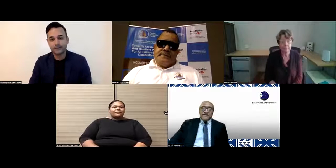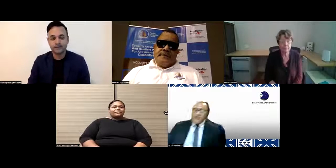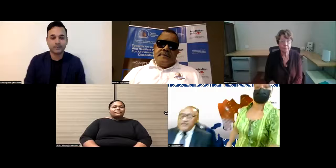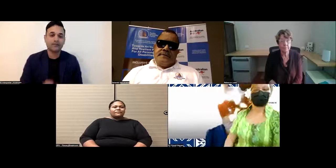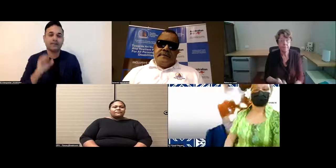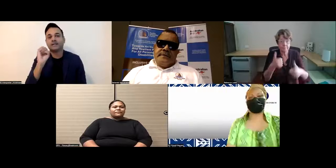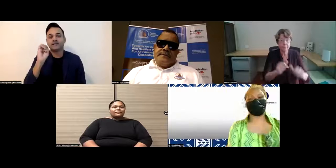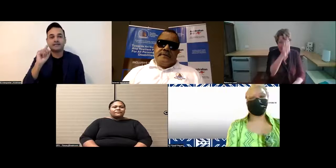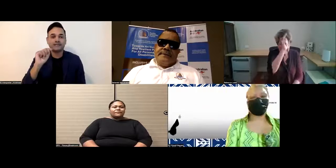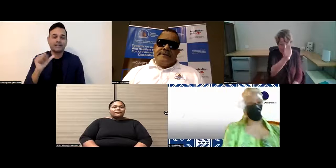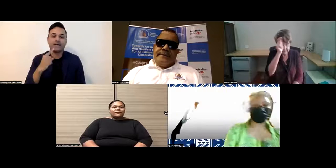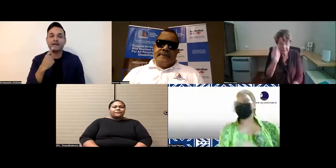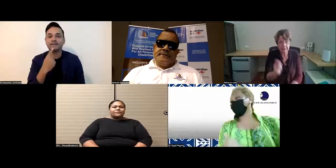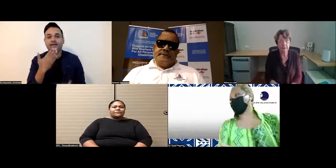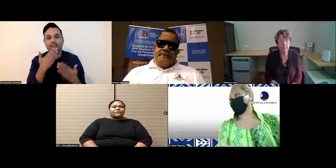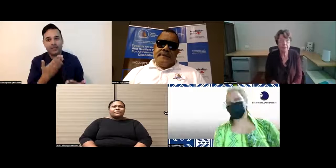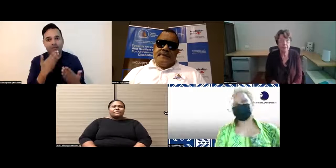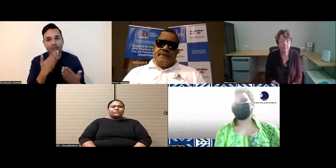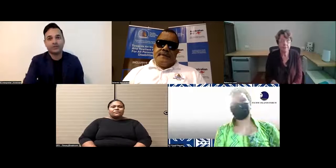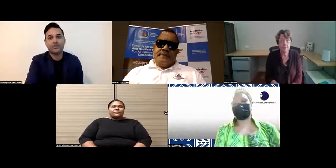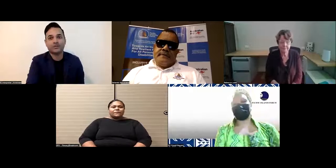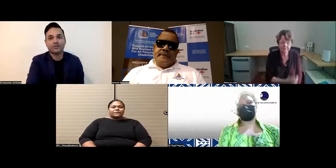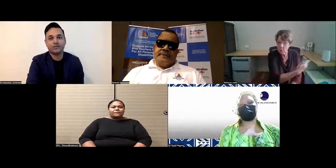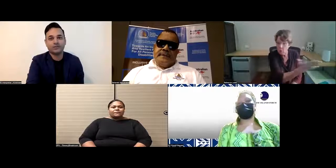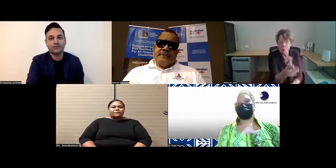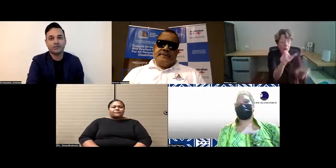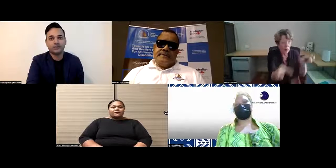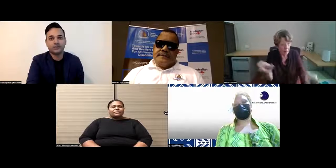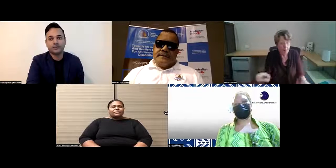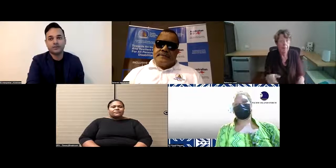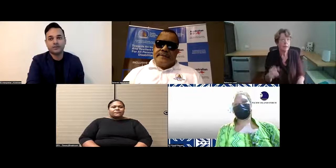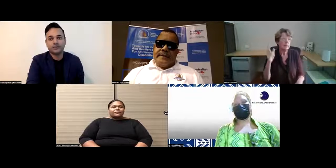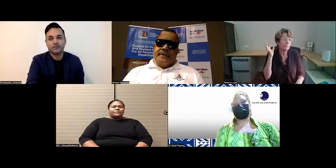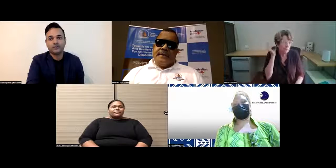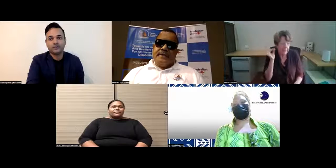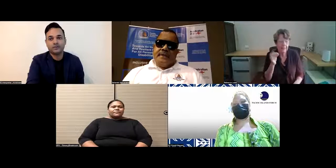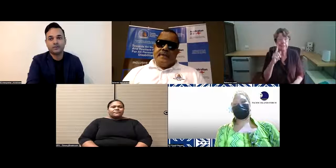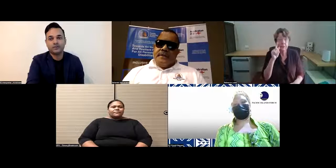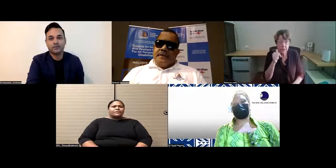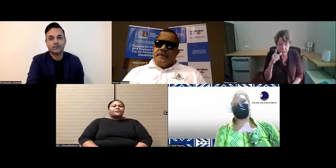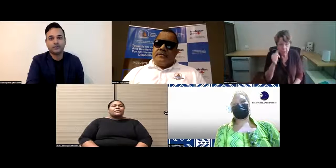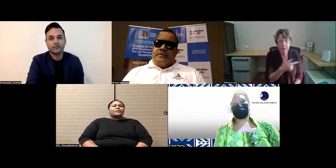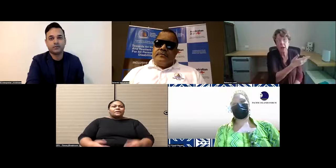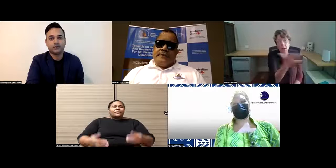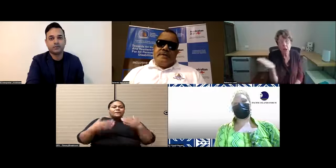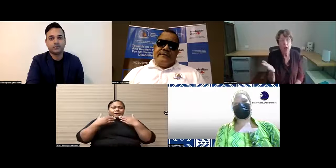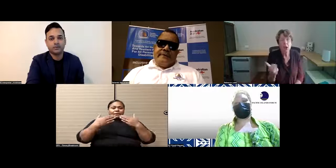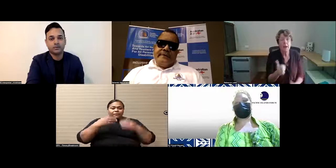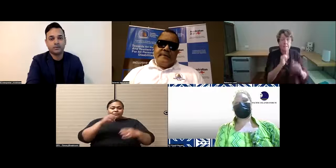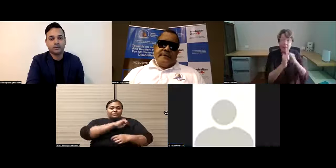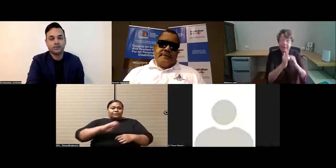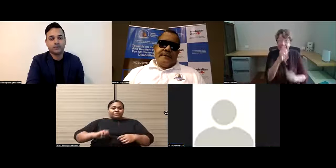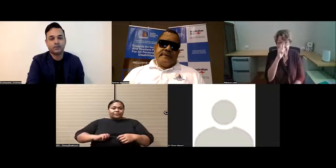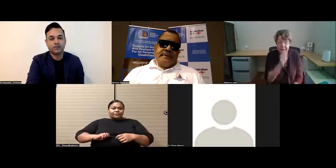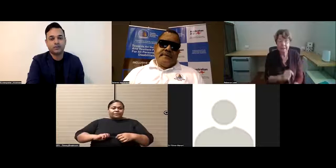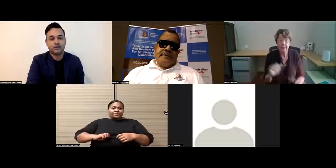Excellencies, distinguished participants, ladies and gentlemen, colleagues, brothers and sisters with disabilities, that concludes the